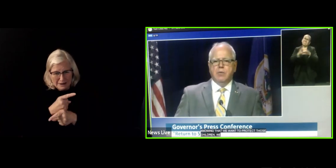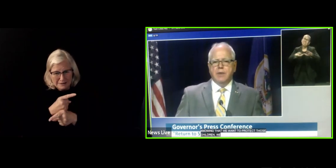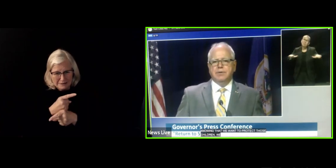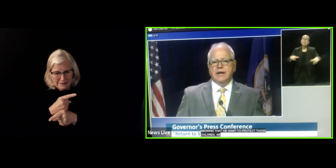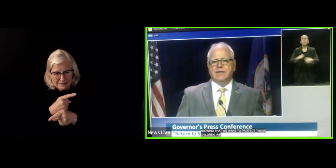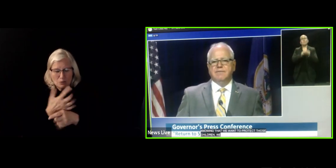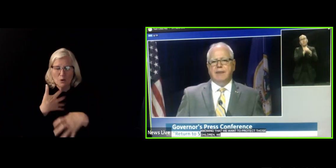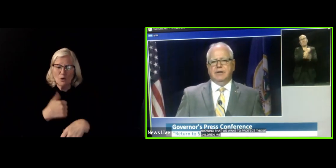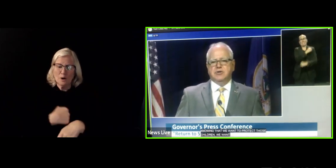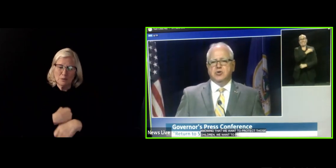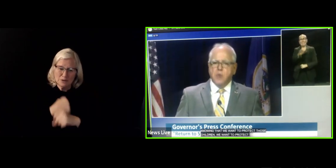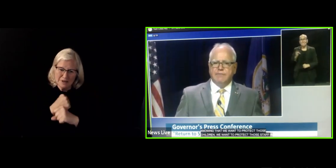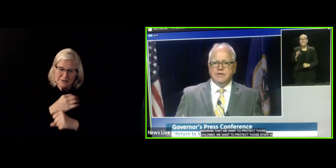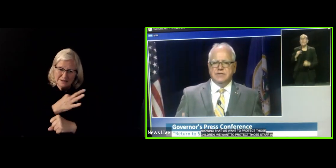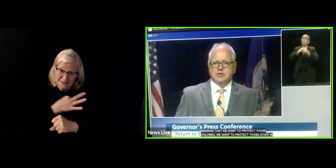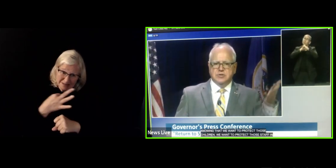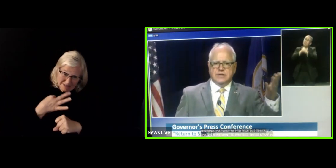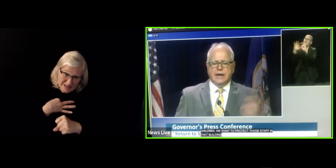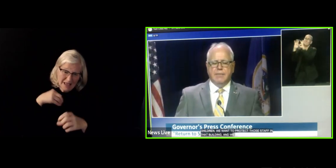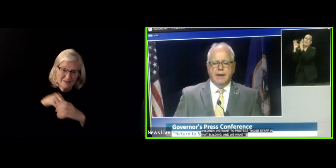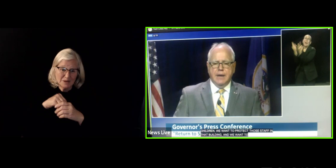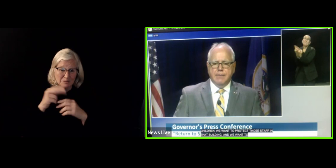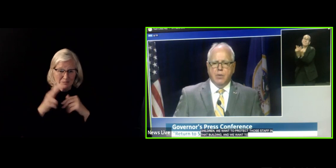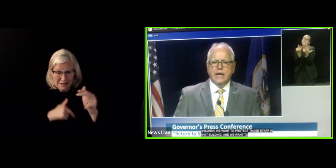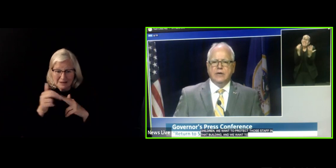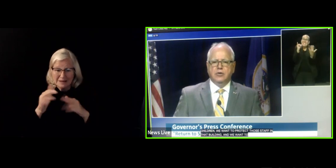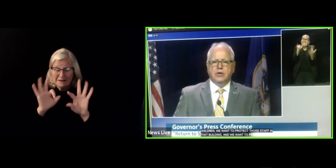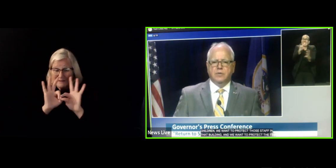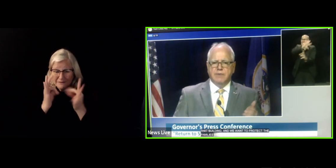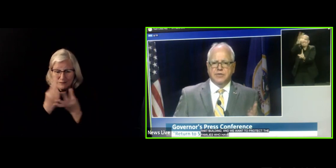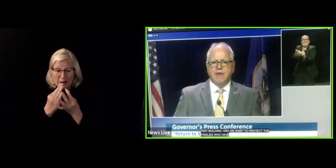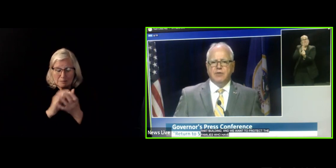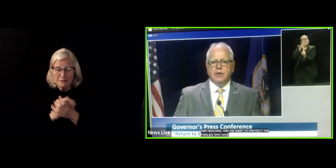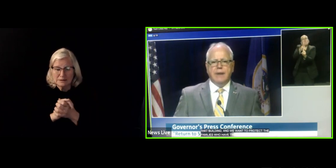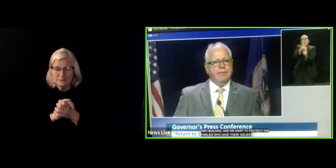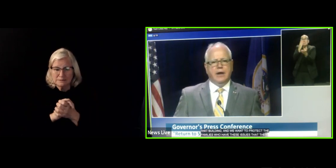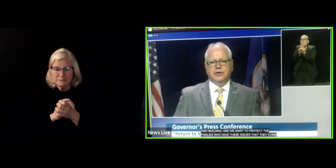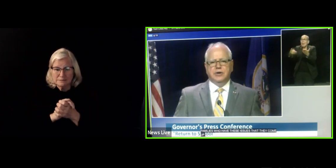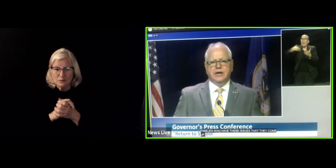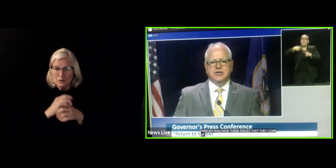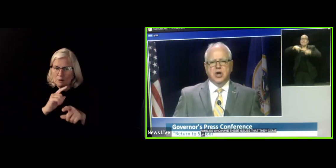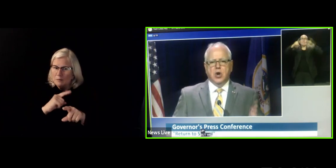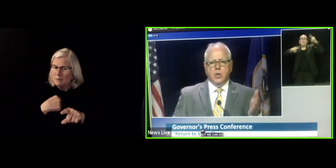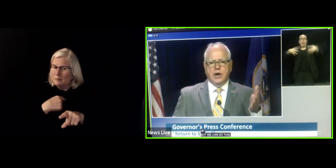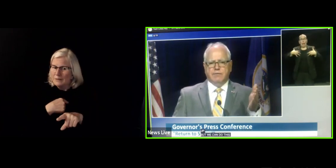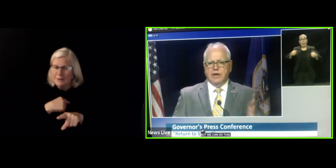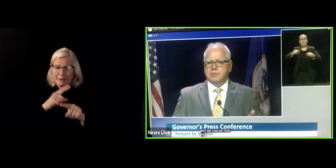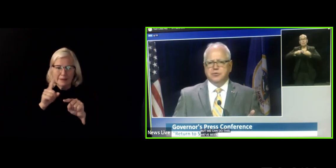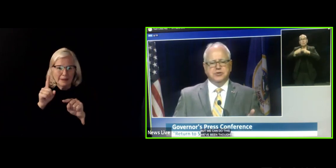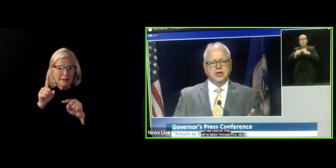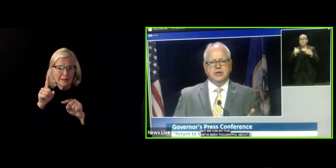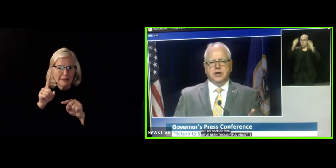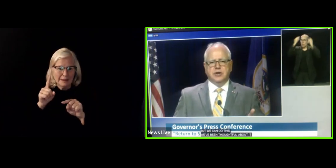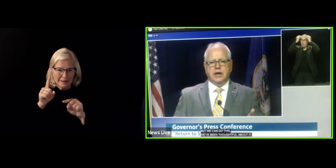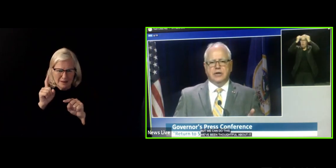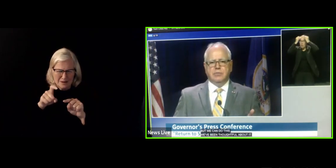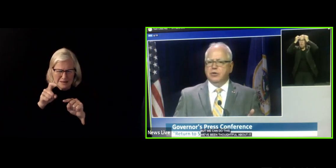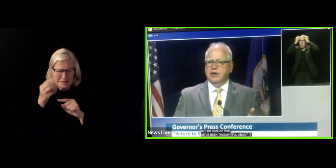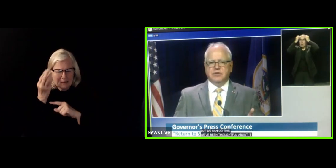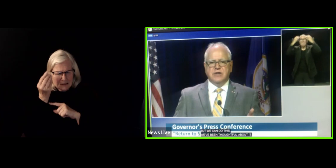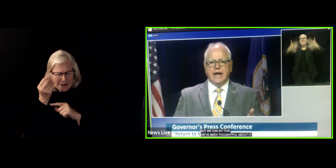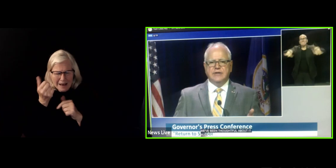we want to protect the families who have these issues that they come up. But we can do this. We've been thoughtful about it, but I'll tell you this. We are flexible, just like you saw Dr.